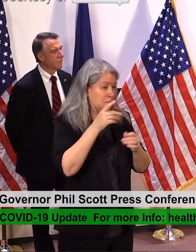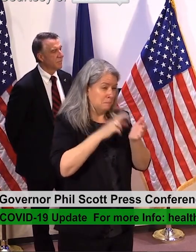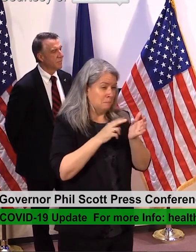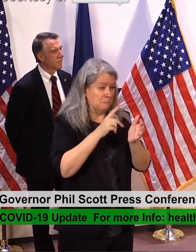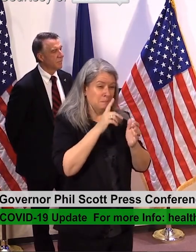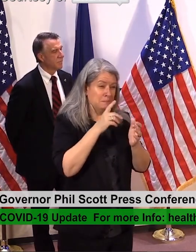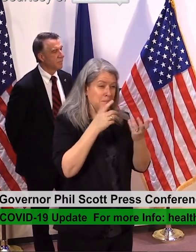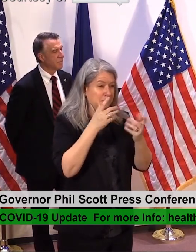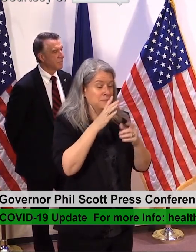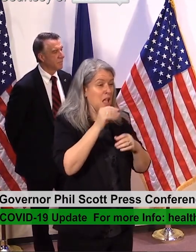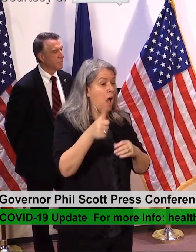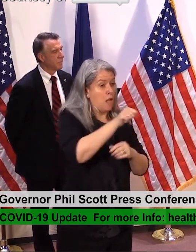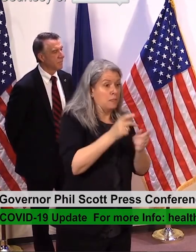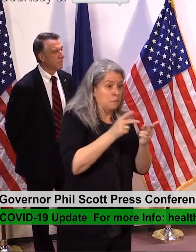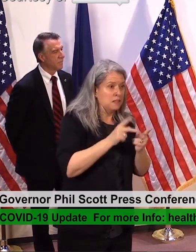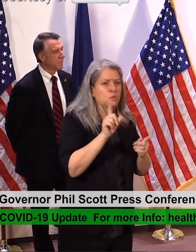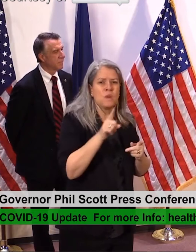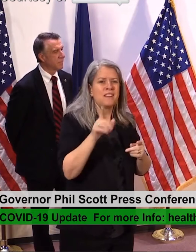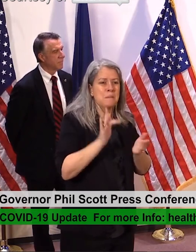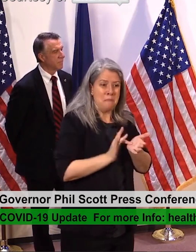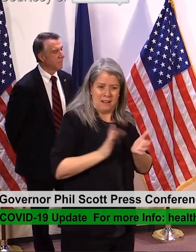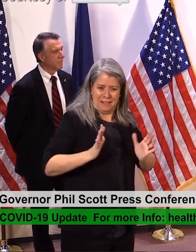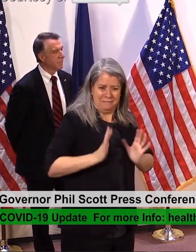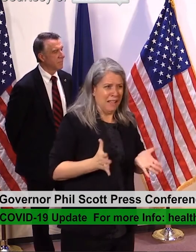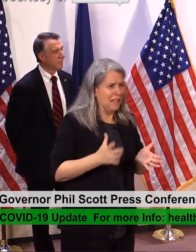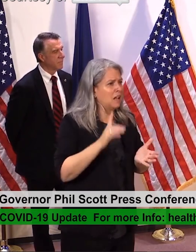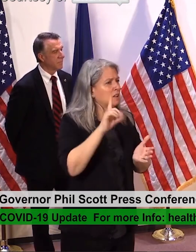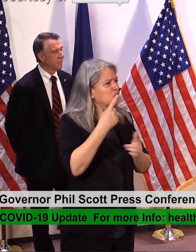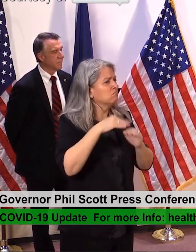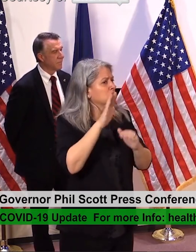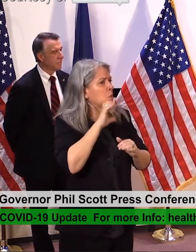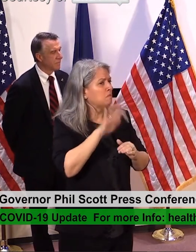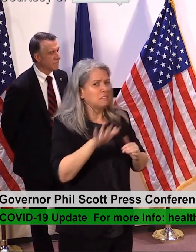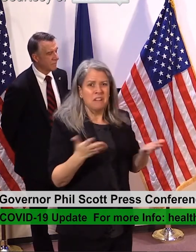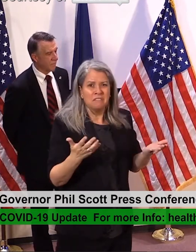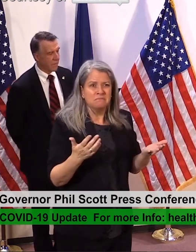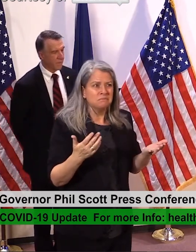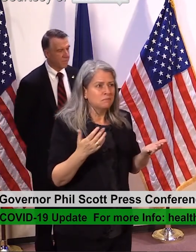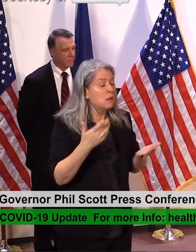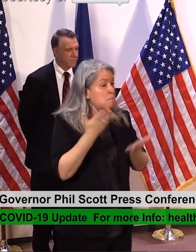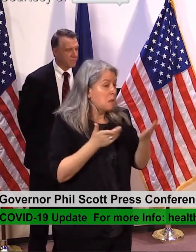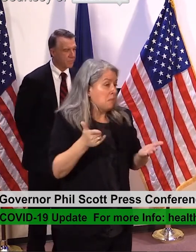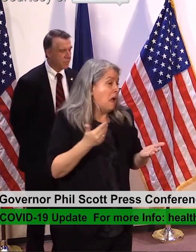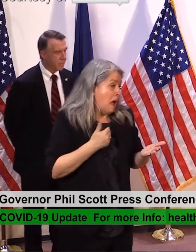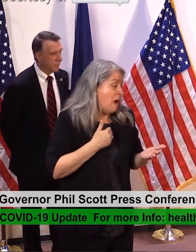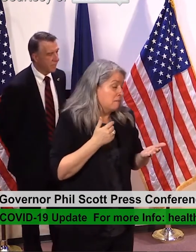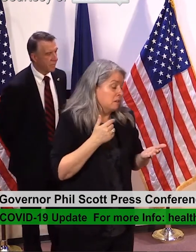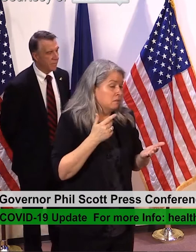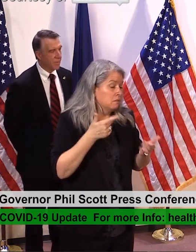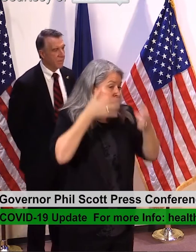frail and can succeed and survive on their own, and presumably would have an advanced directive that said